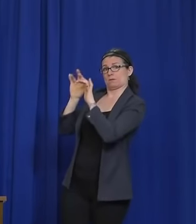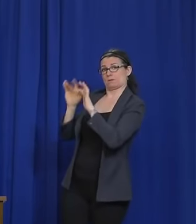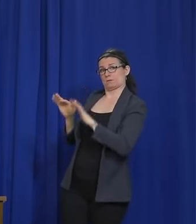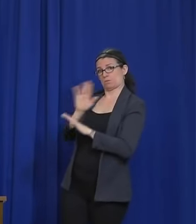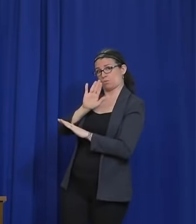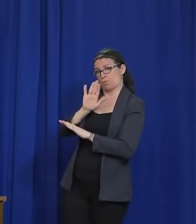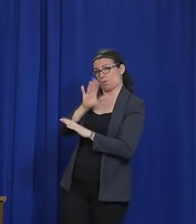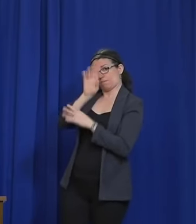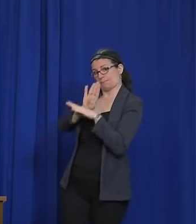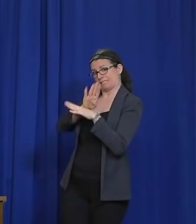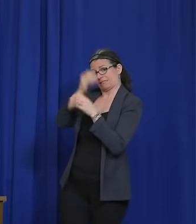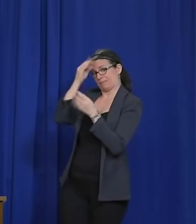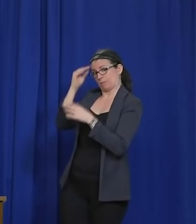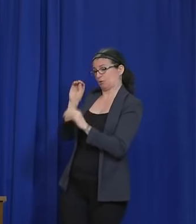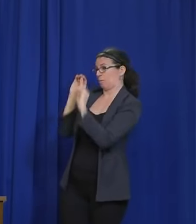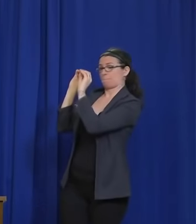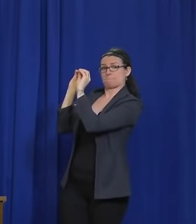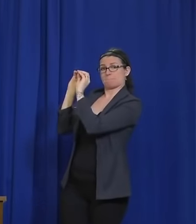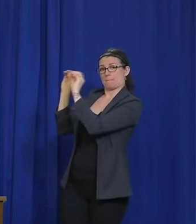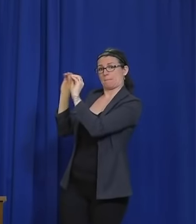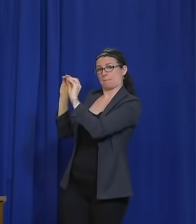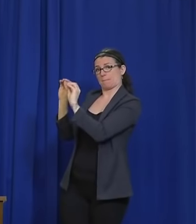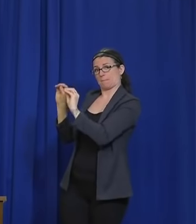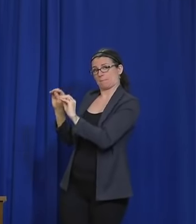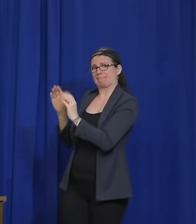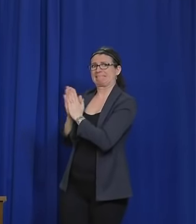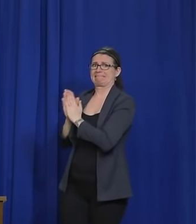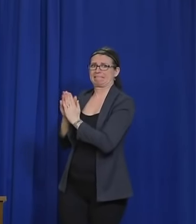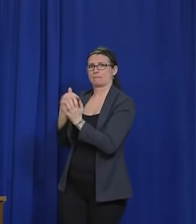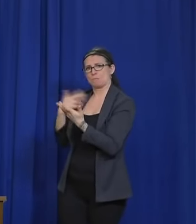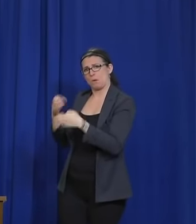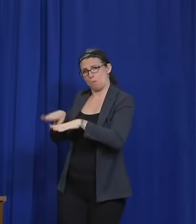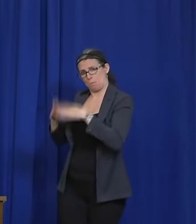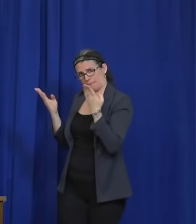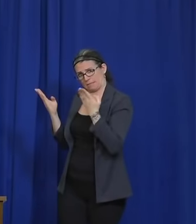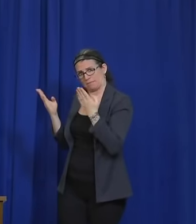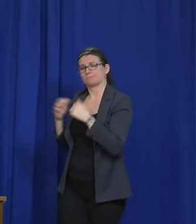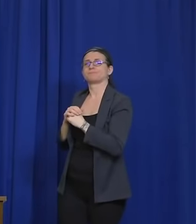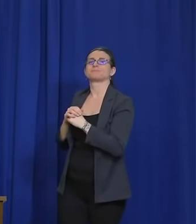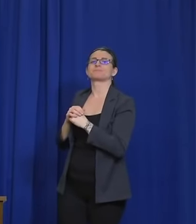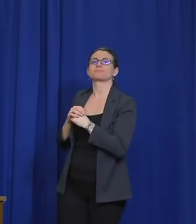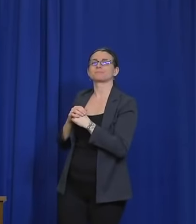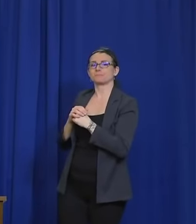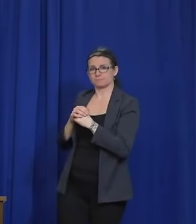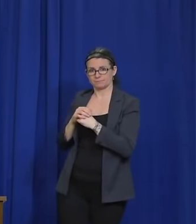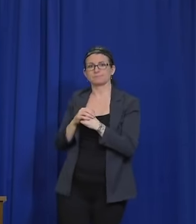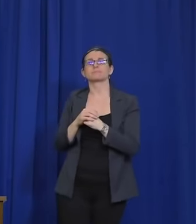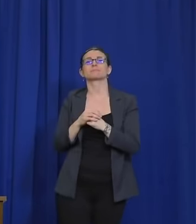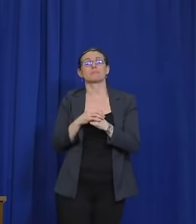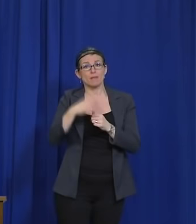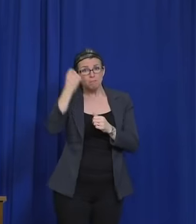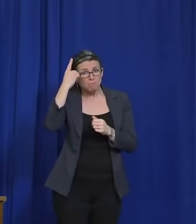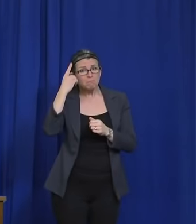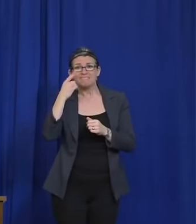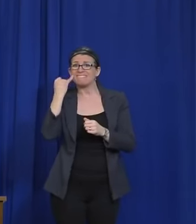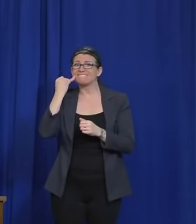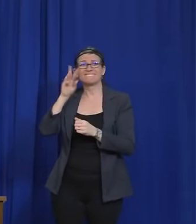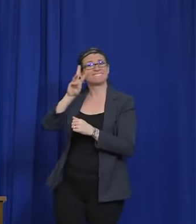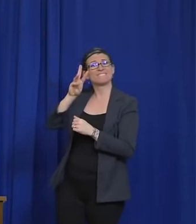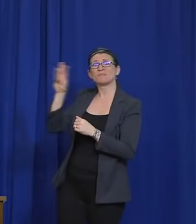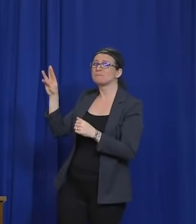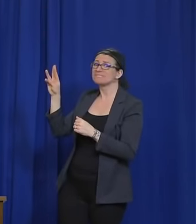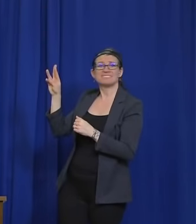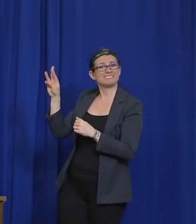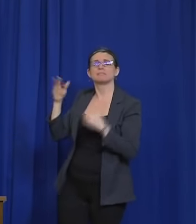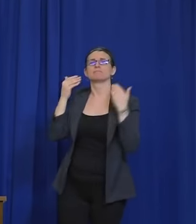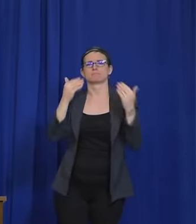portal, but also people are writing to the DECD to ask for a letter authorizing